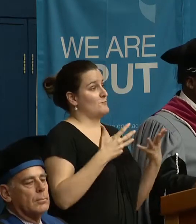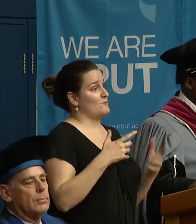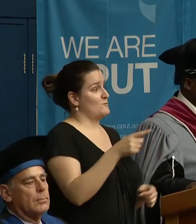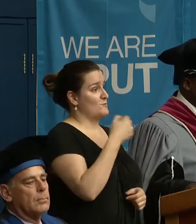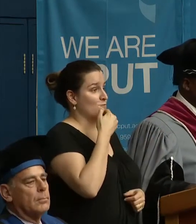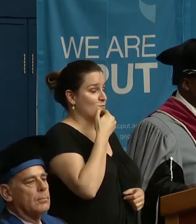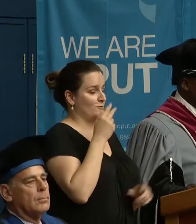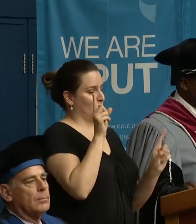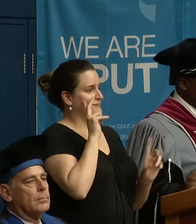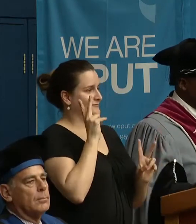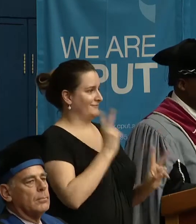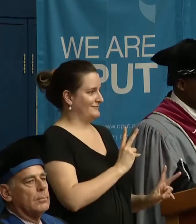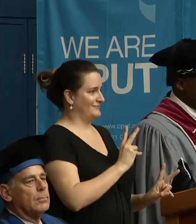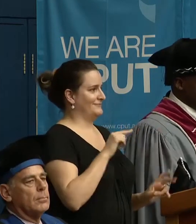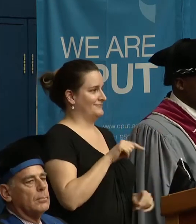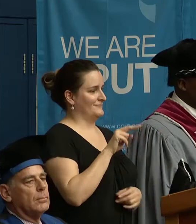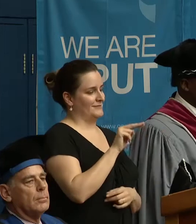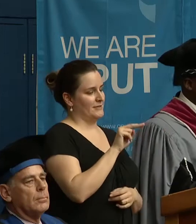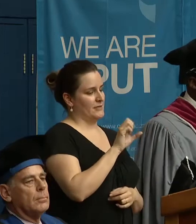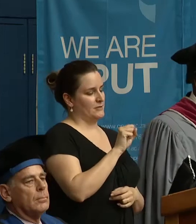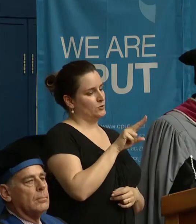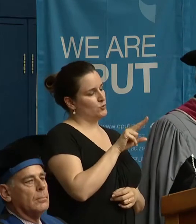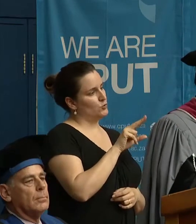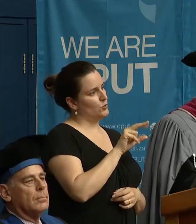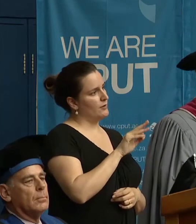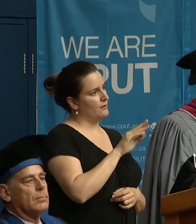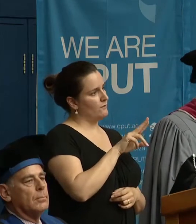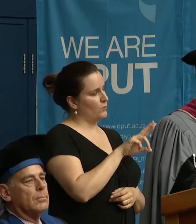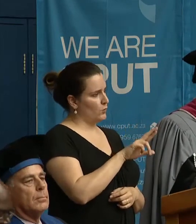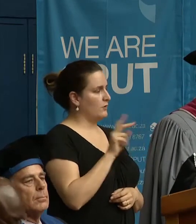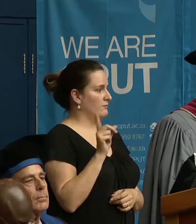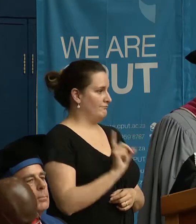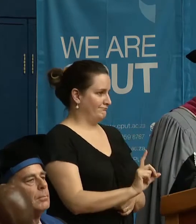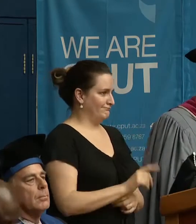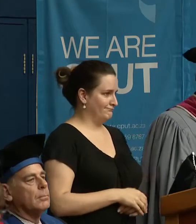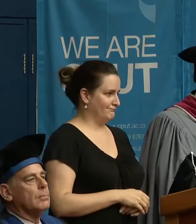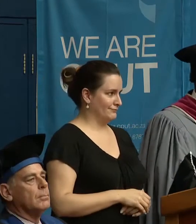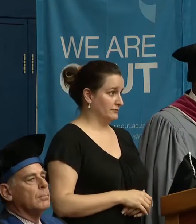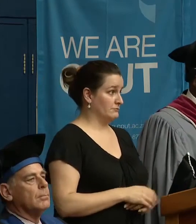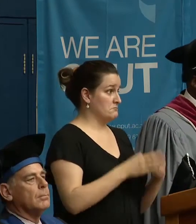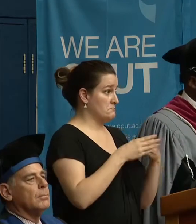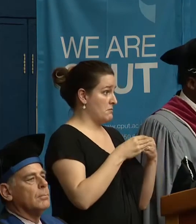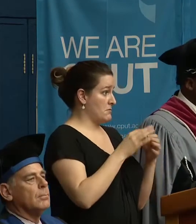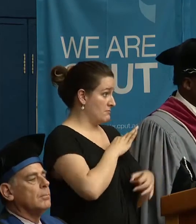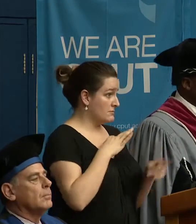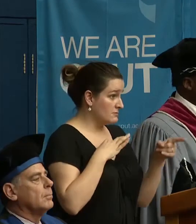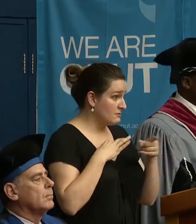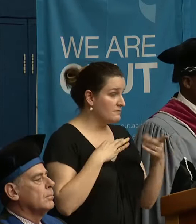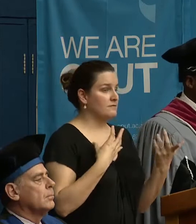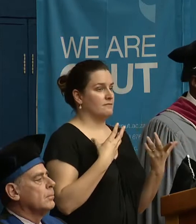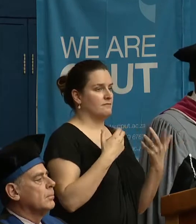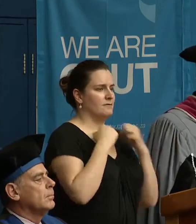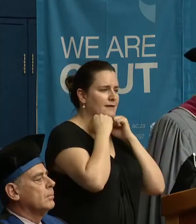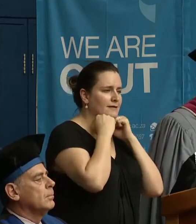speaker, Mr. Niresh Suful, members of staff, parents,